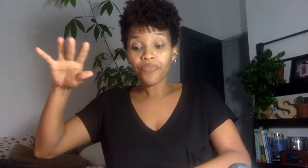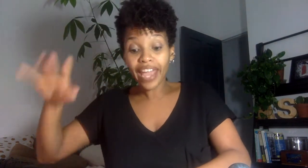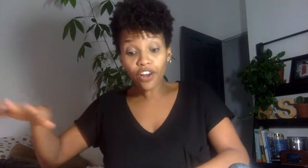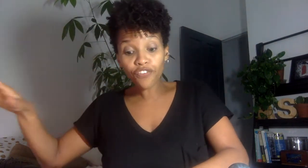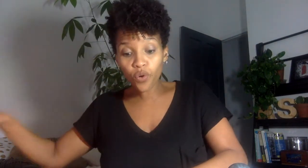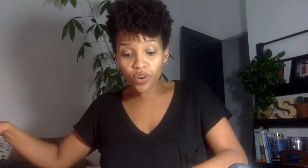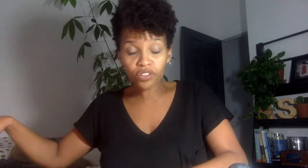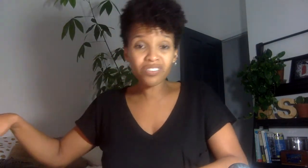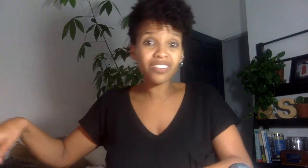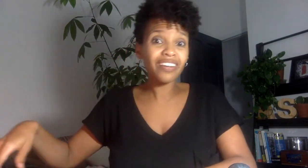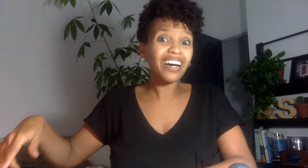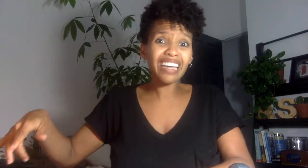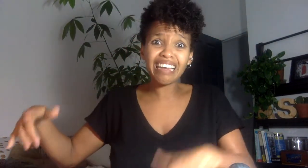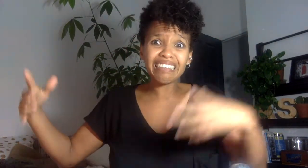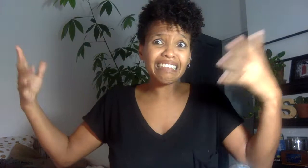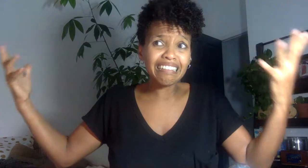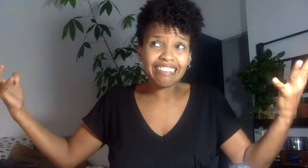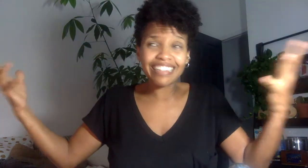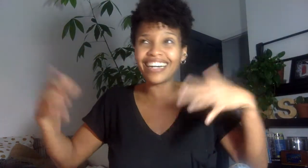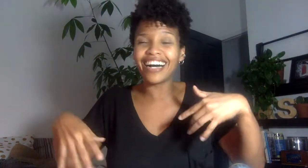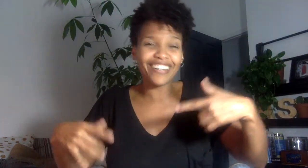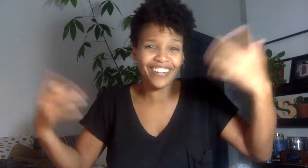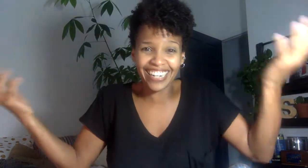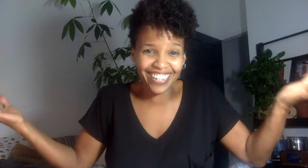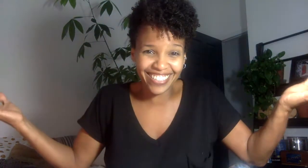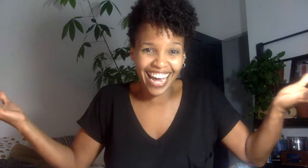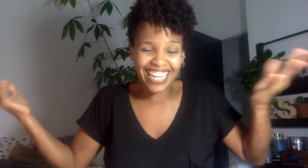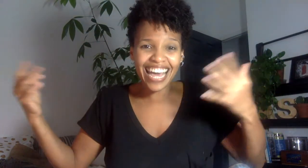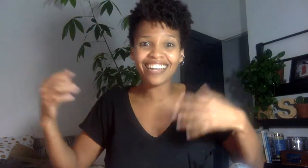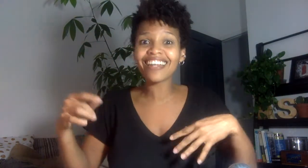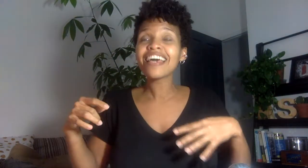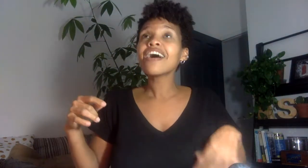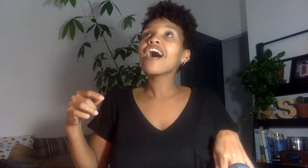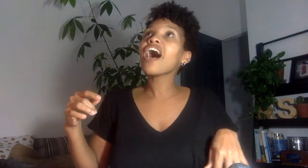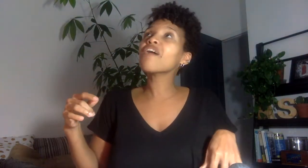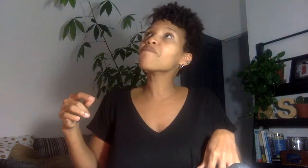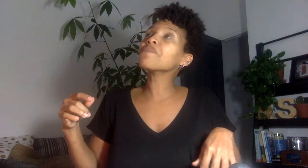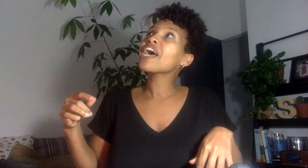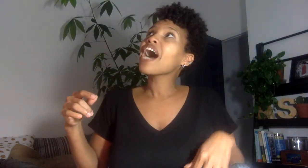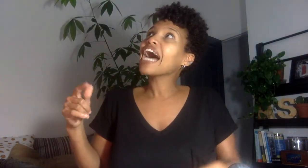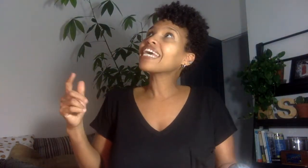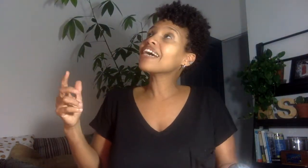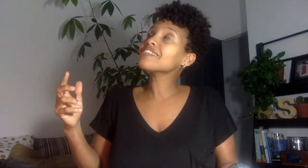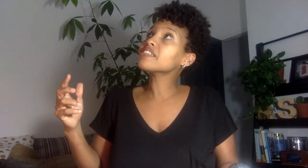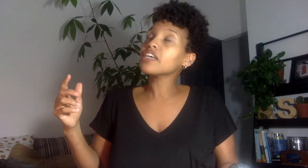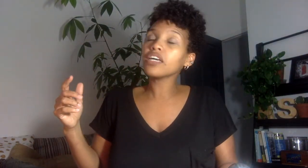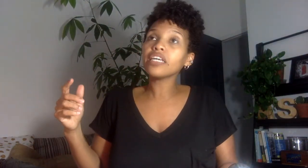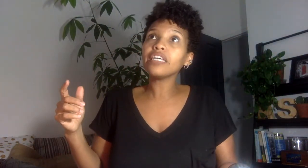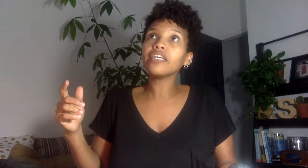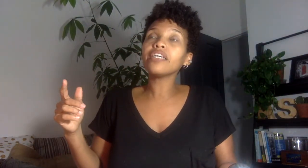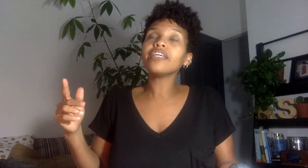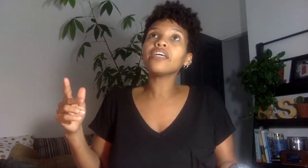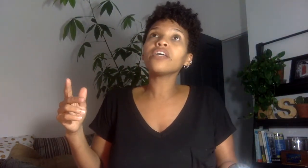Air Force. Again, I want to use that again. I guess